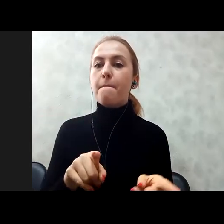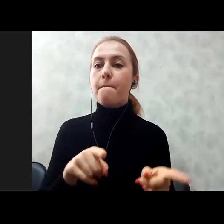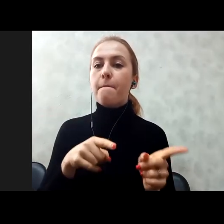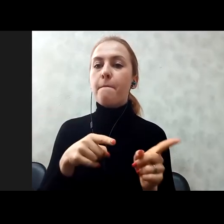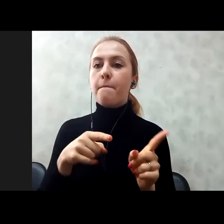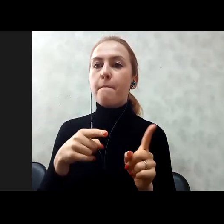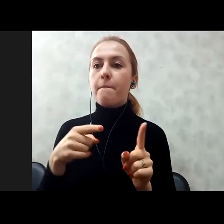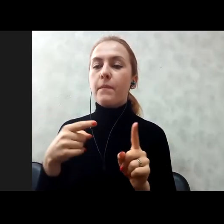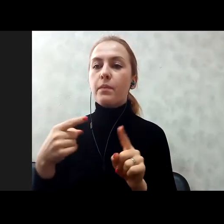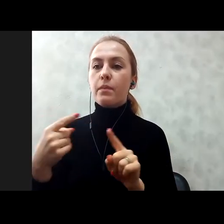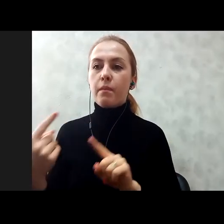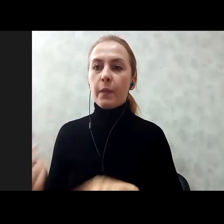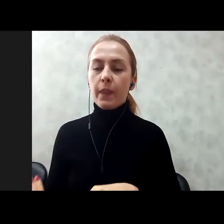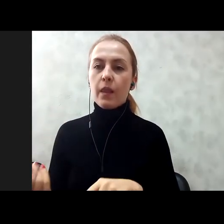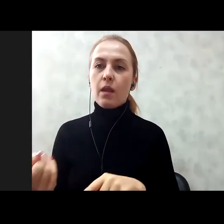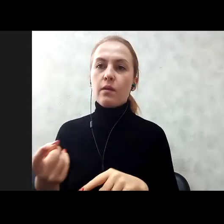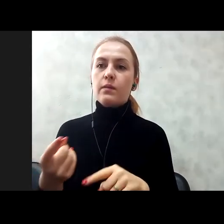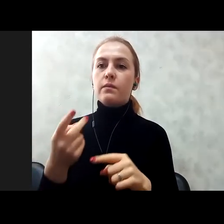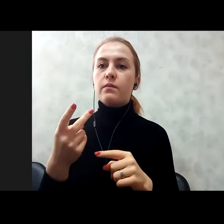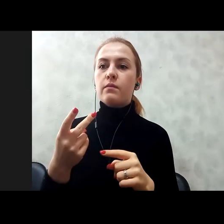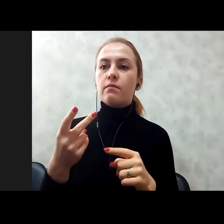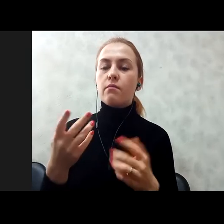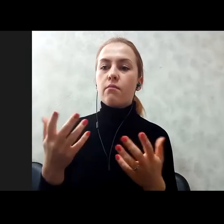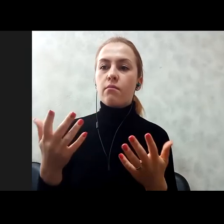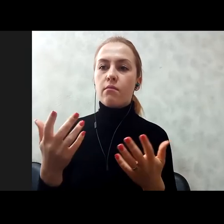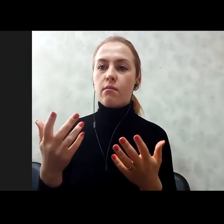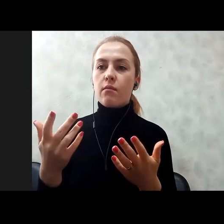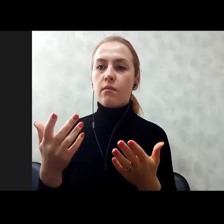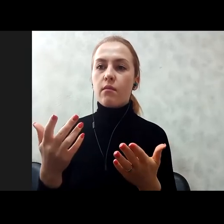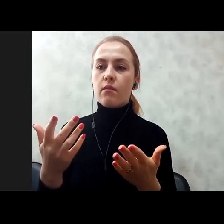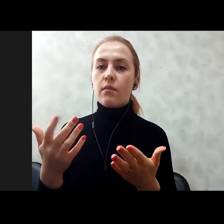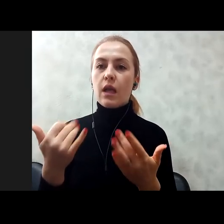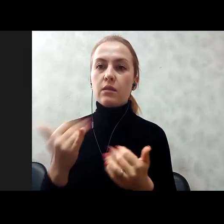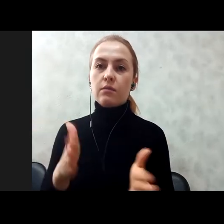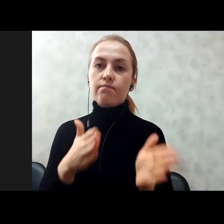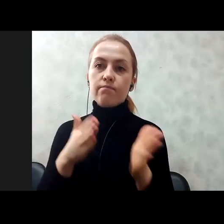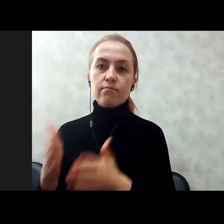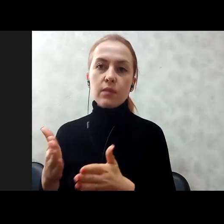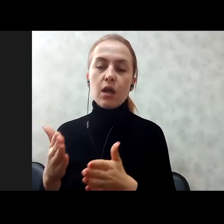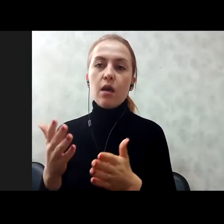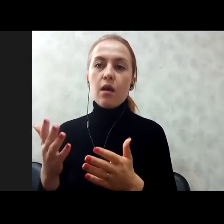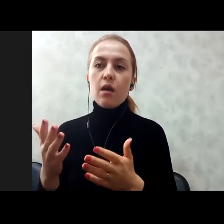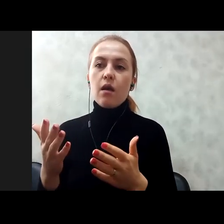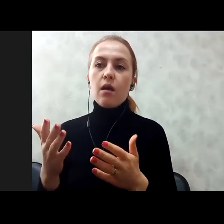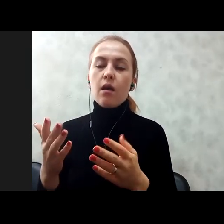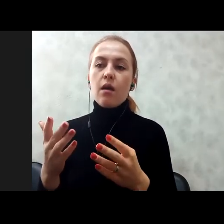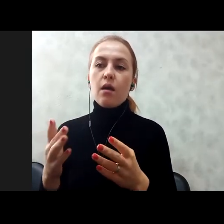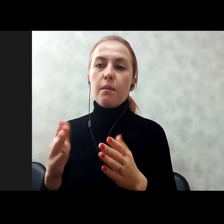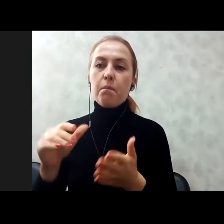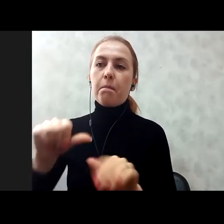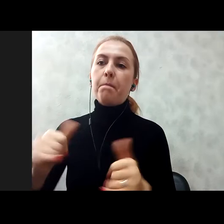to the view of stakeholders. We are joined now by 3 of the